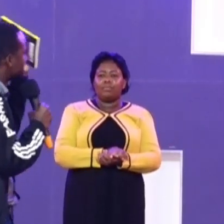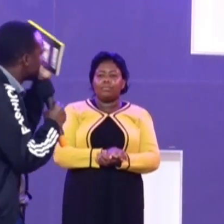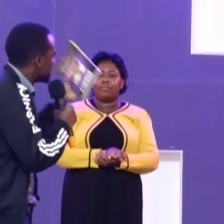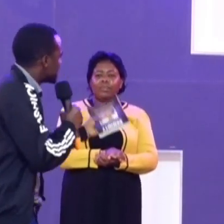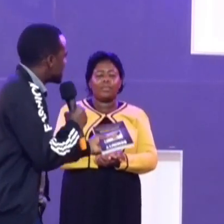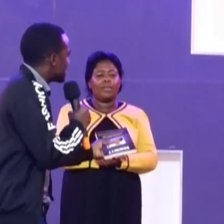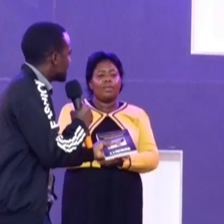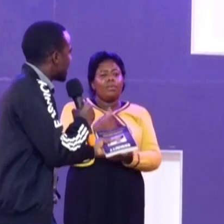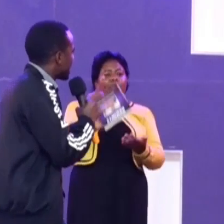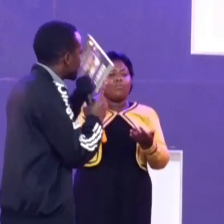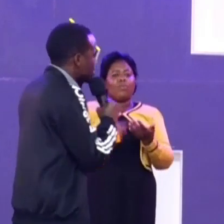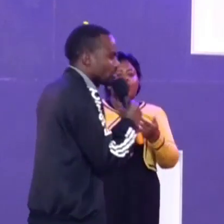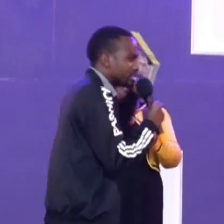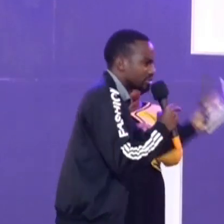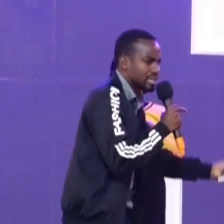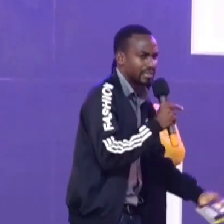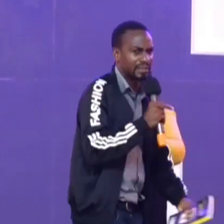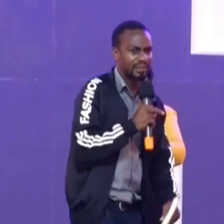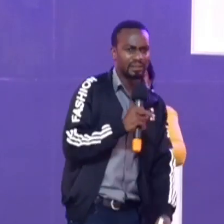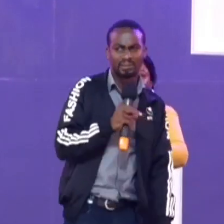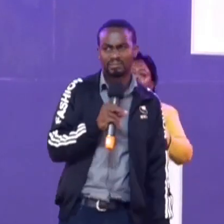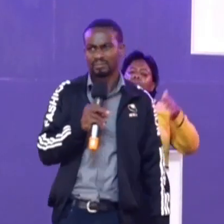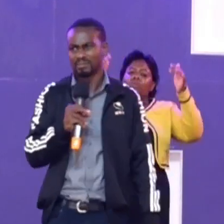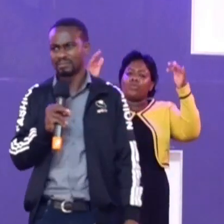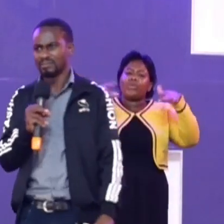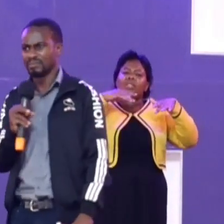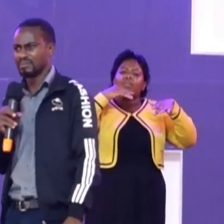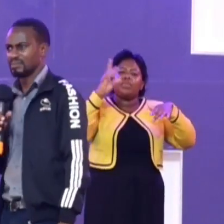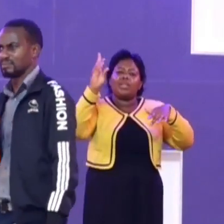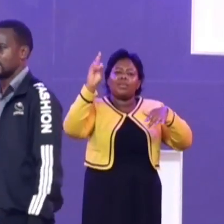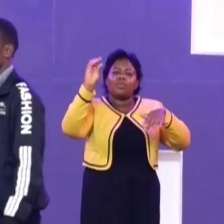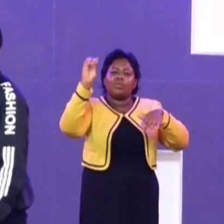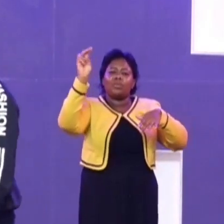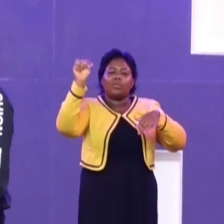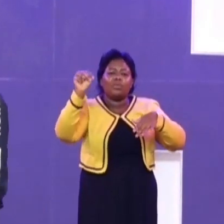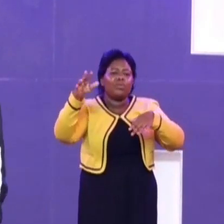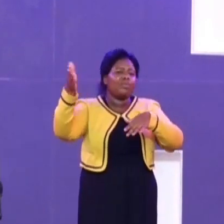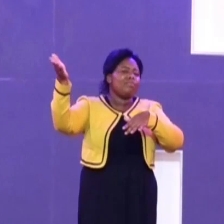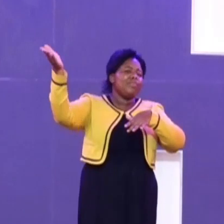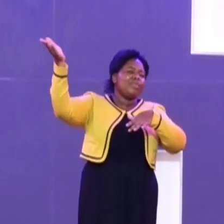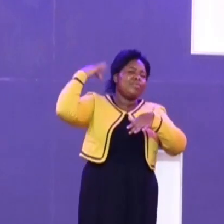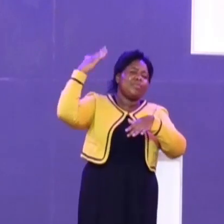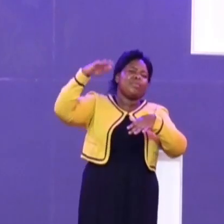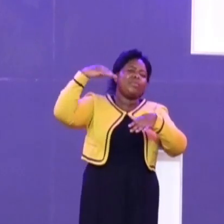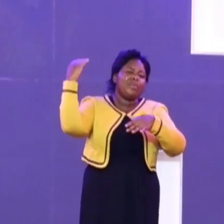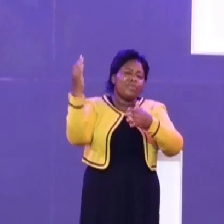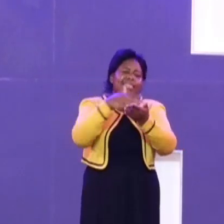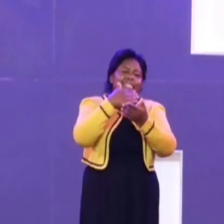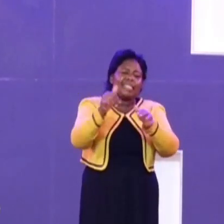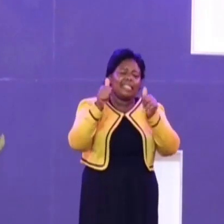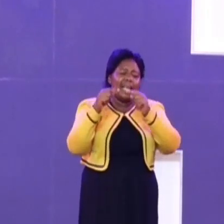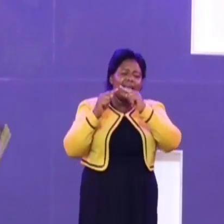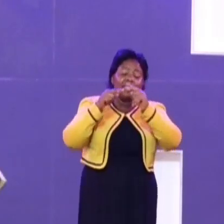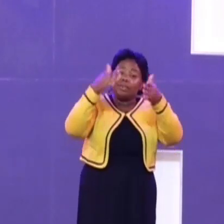the 70s? And they are still sounding today. Chichia chalet laba Don Moen aba wulikika mulukumi murenda nsanvu paka